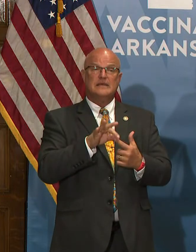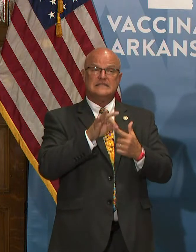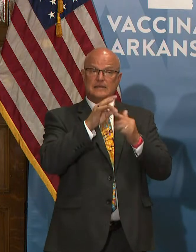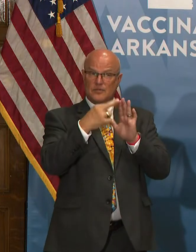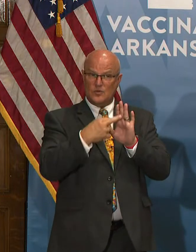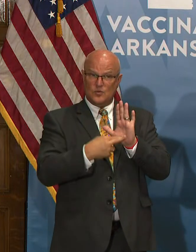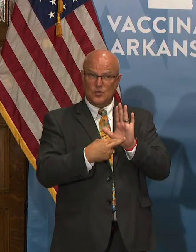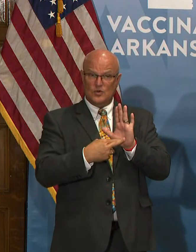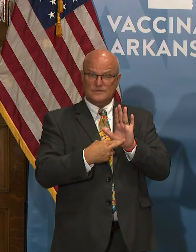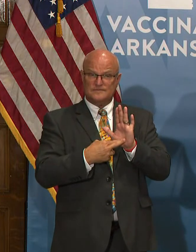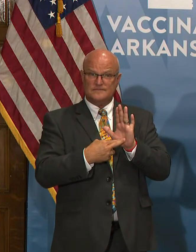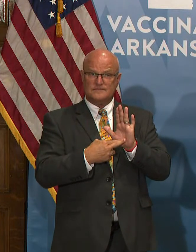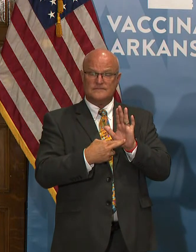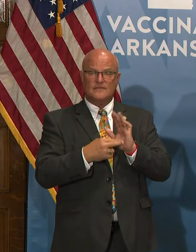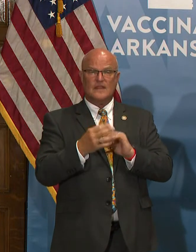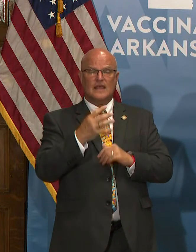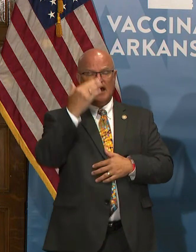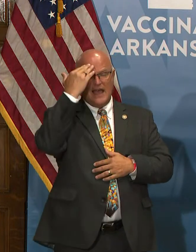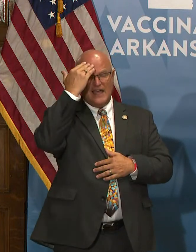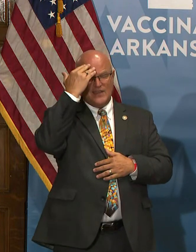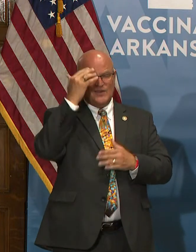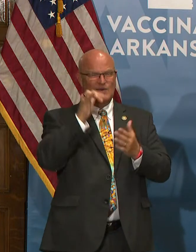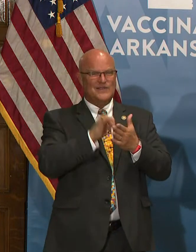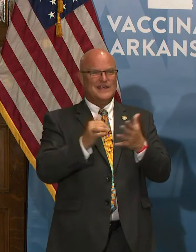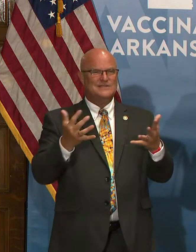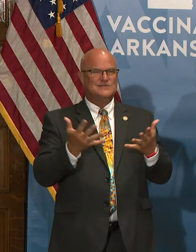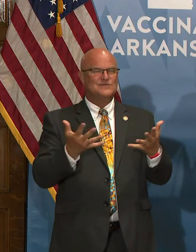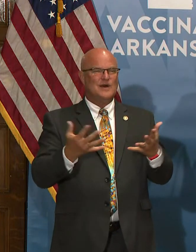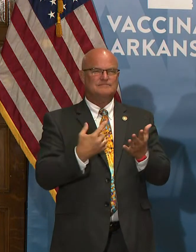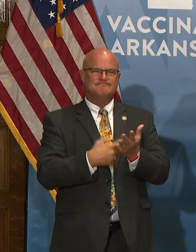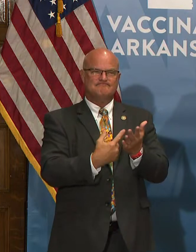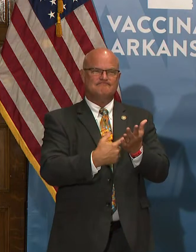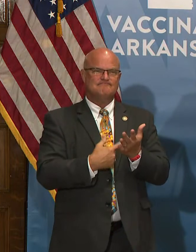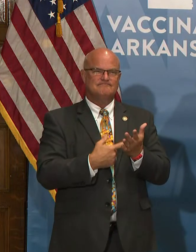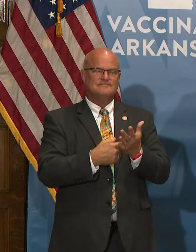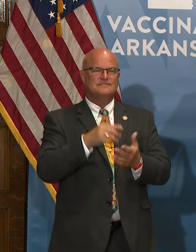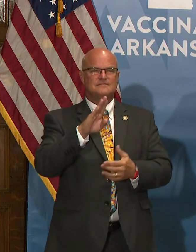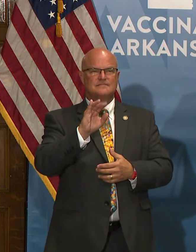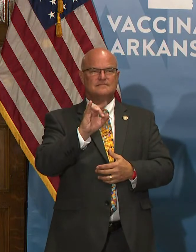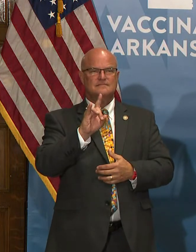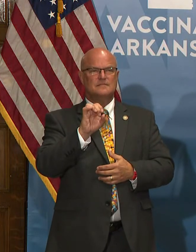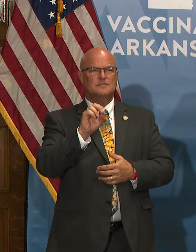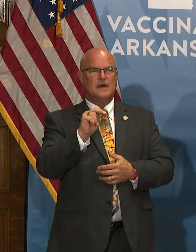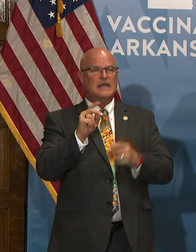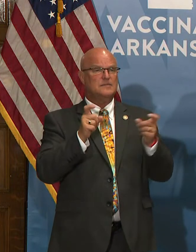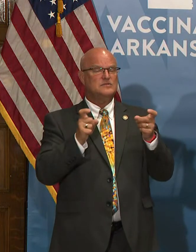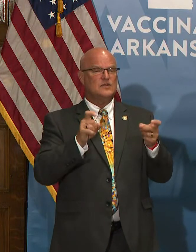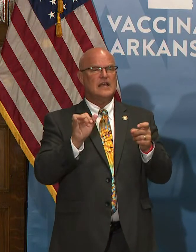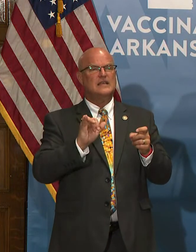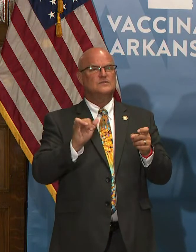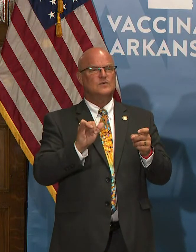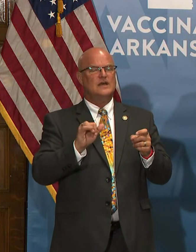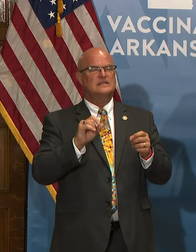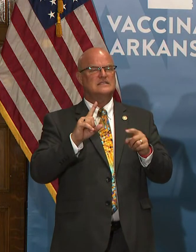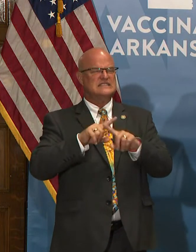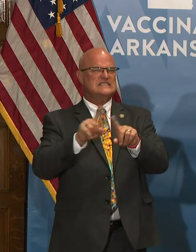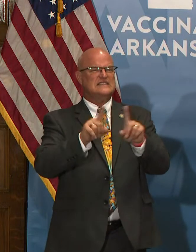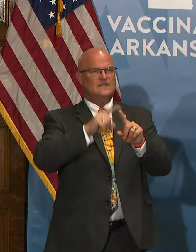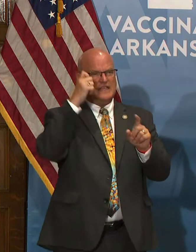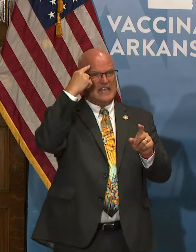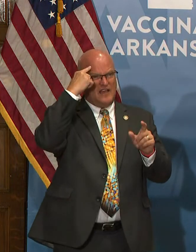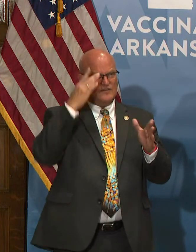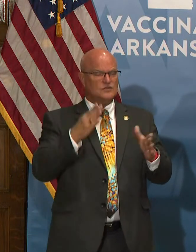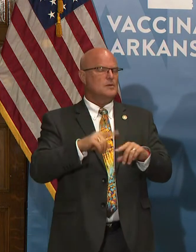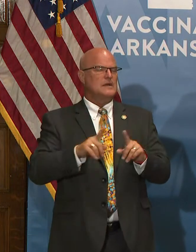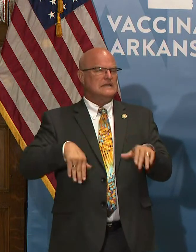to it, and I know that's what's being looked at in the Biden administration and as well as among governors, but I've not